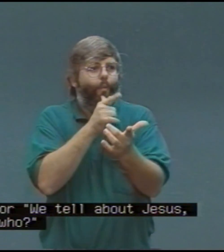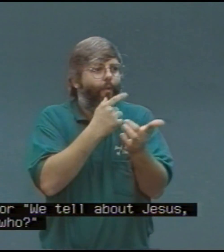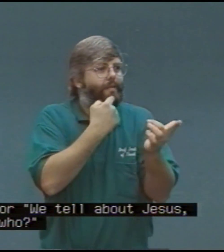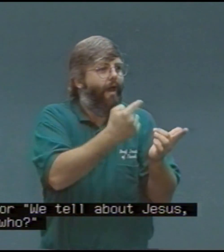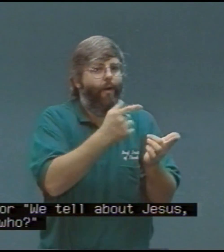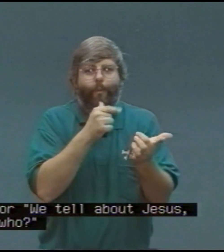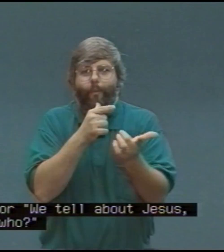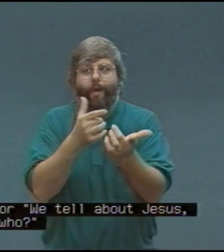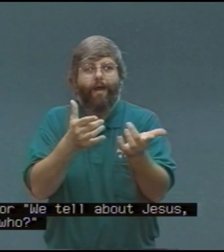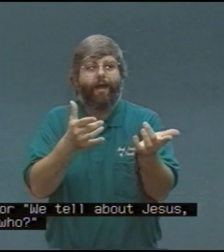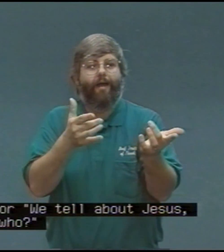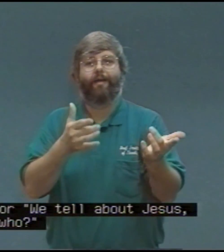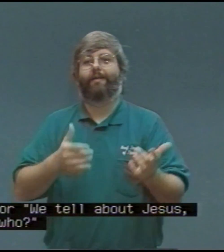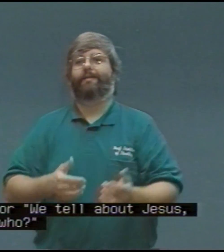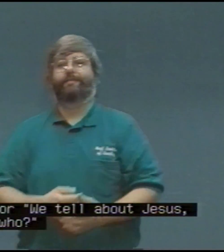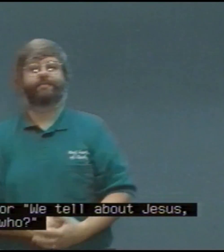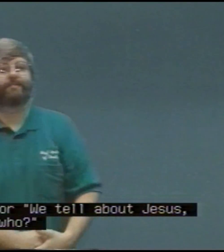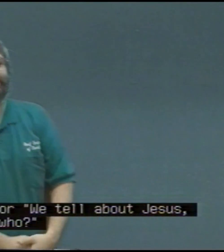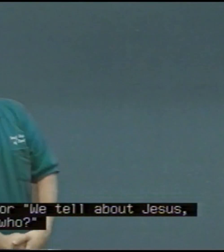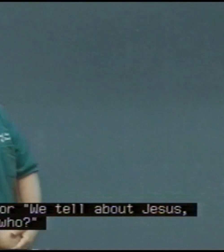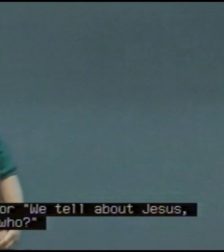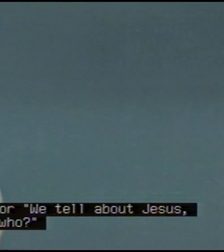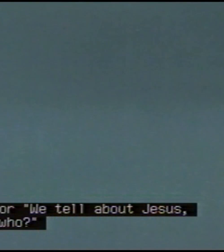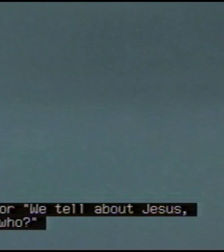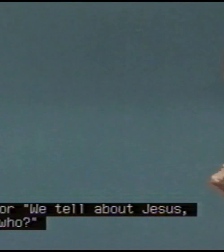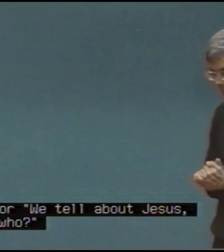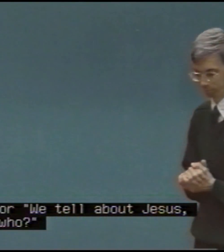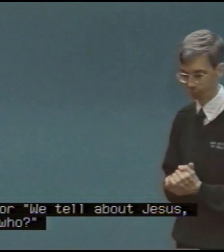Or we tell about Jesus. Who?